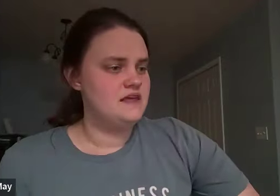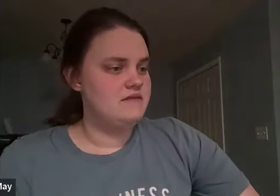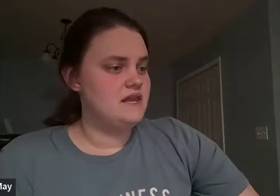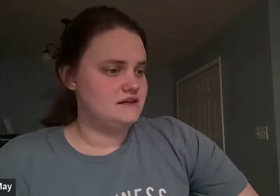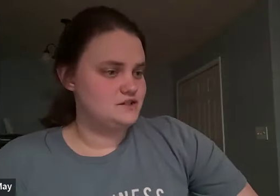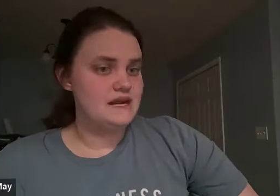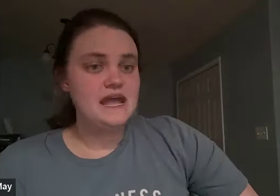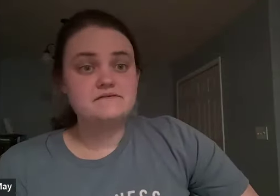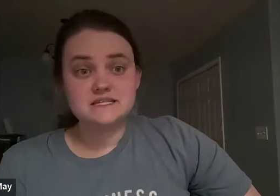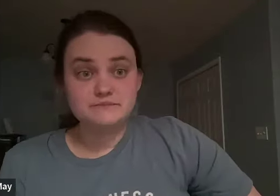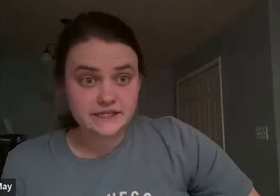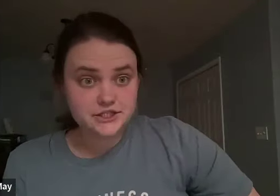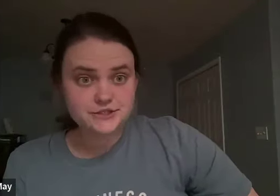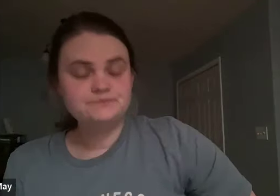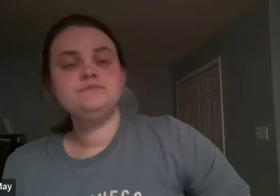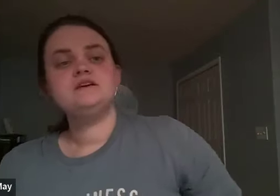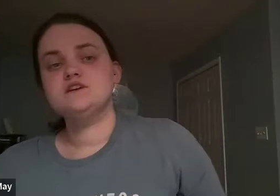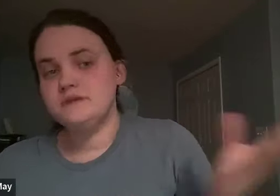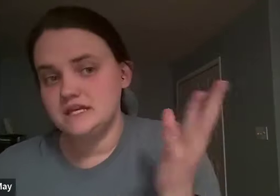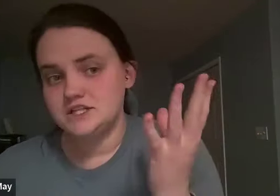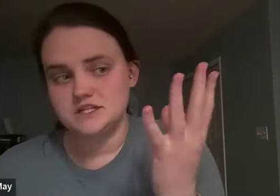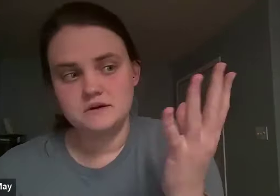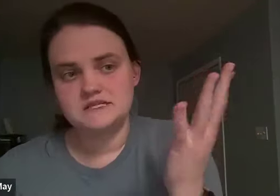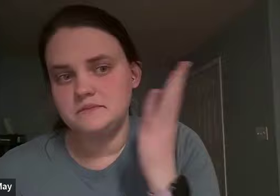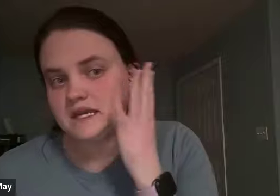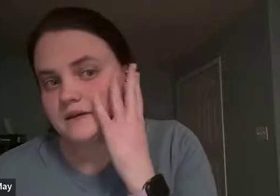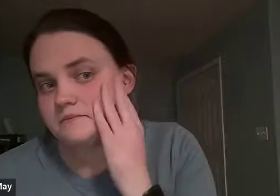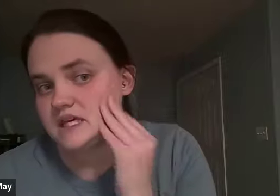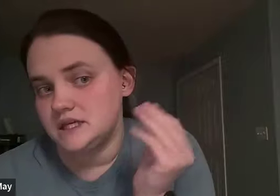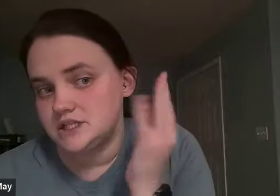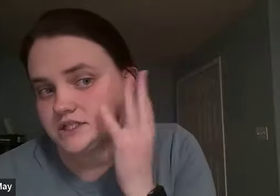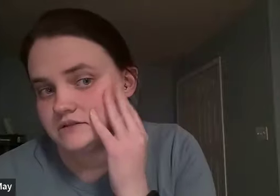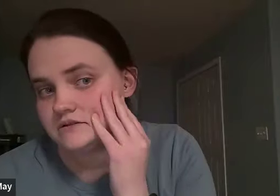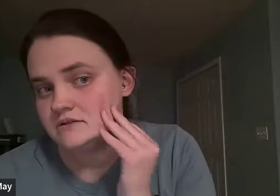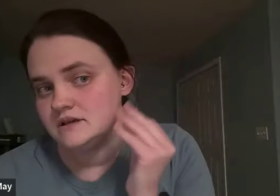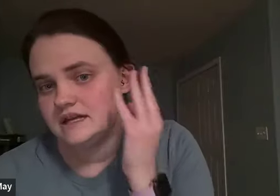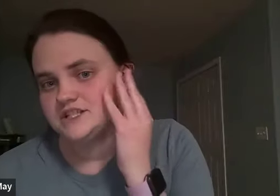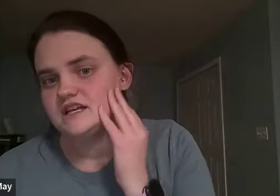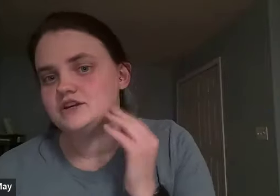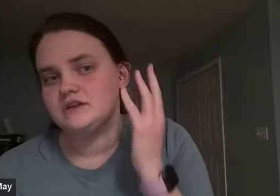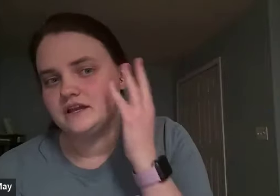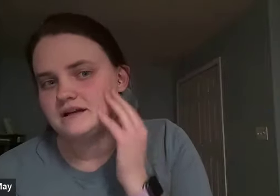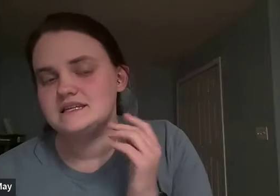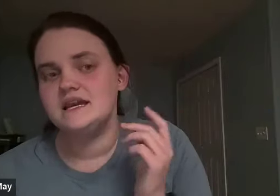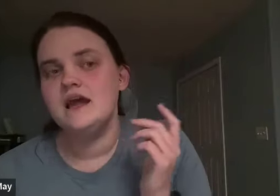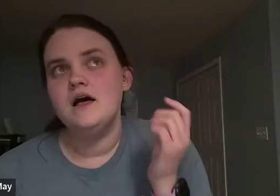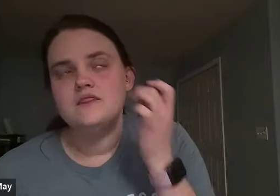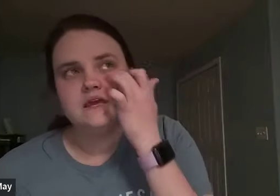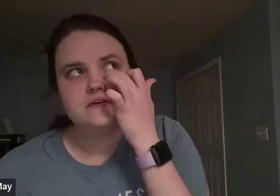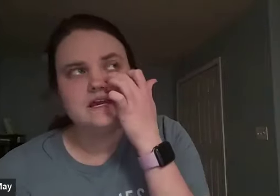Then the next one I have is peach. So peach is going to be peach. And it's just like you're like caressing. The